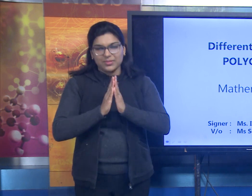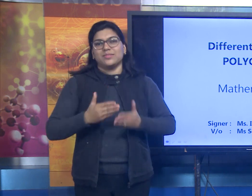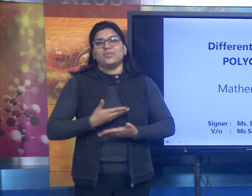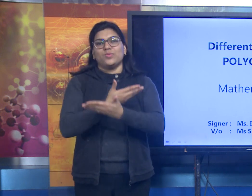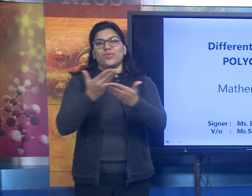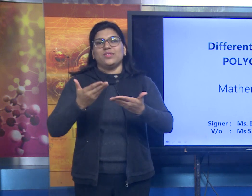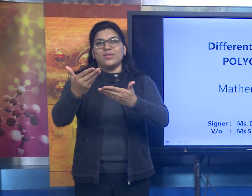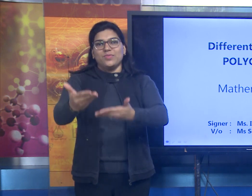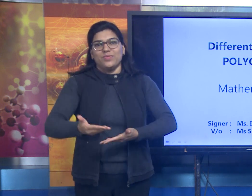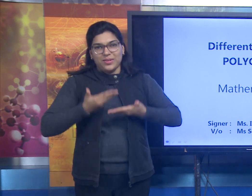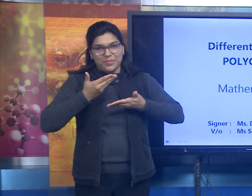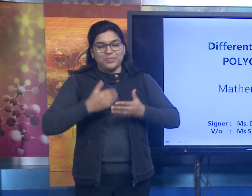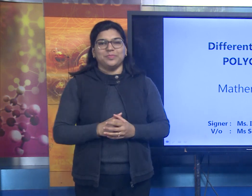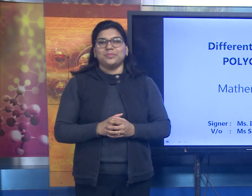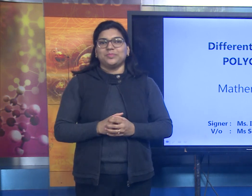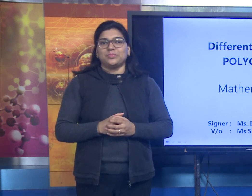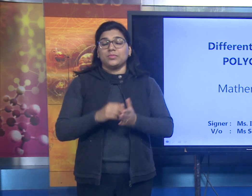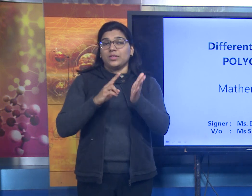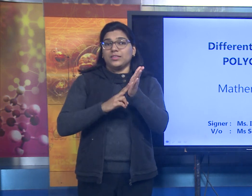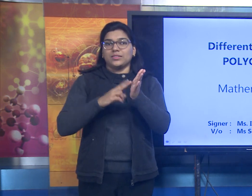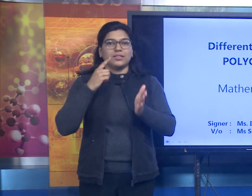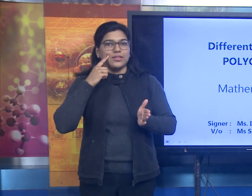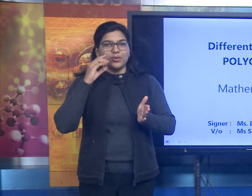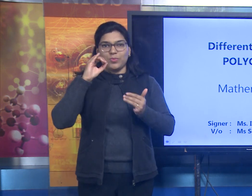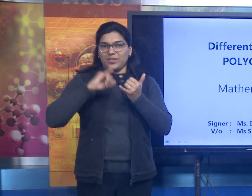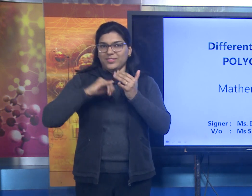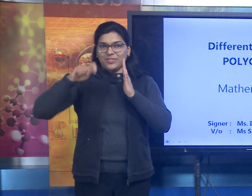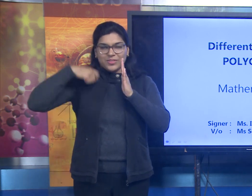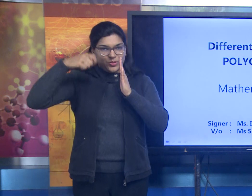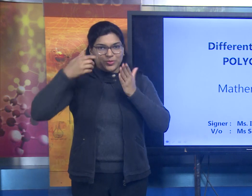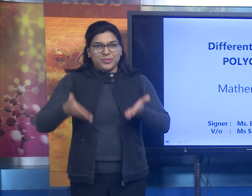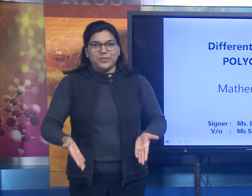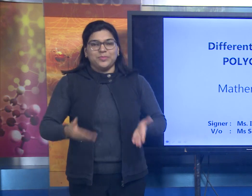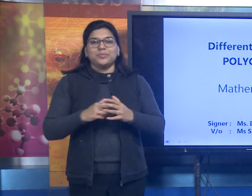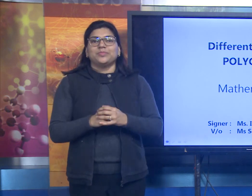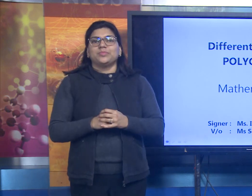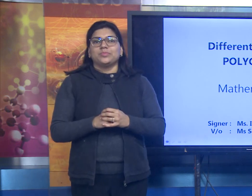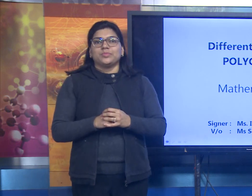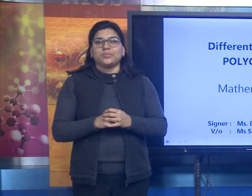Namaskar. NIOS welcomes you all in this educational video.